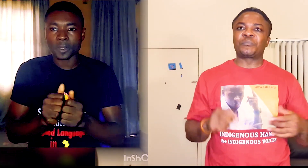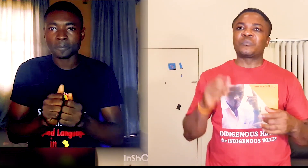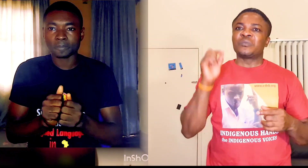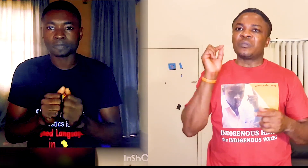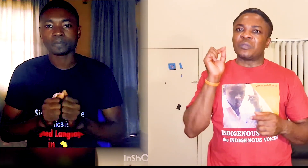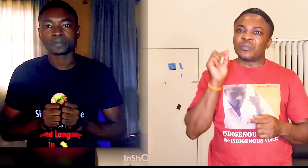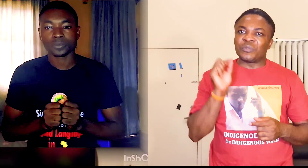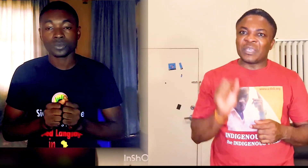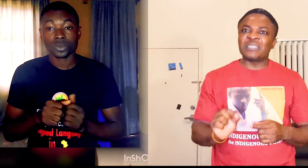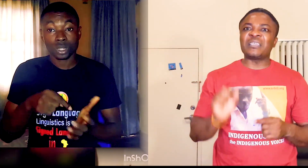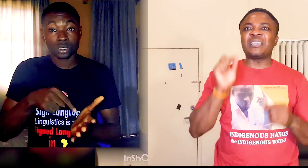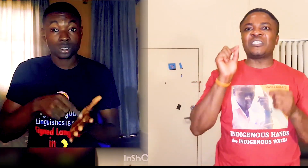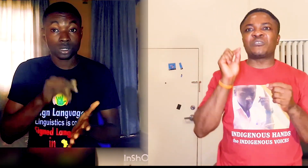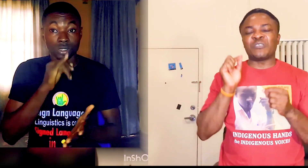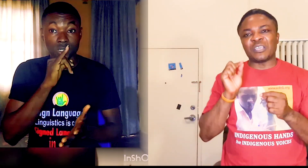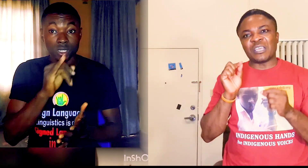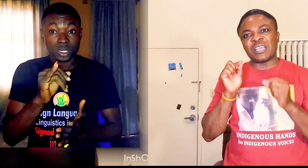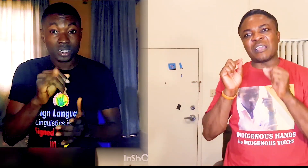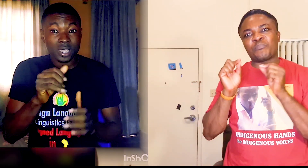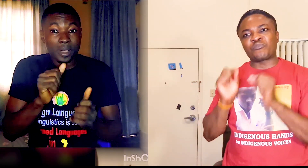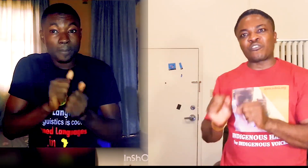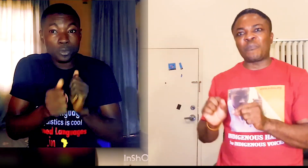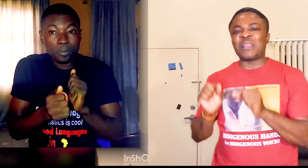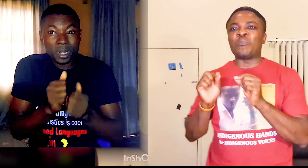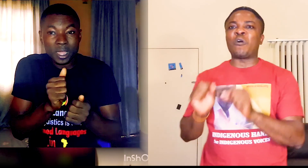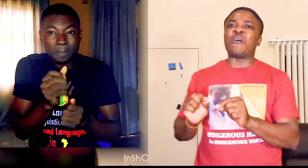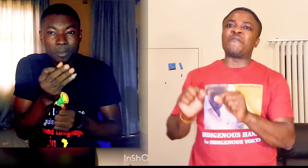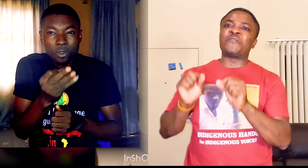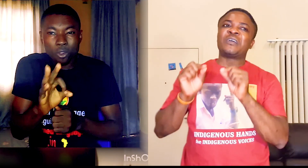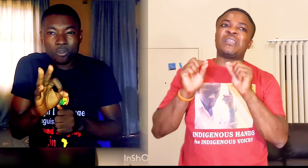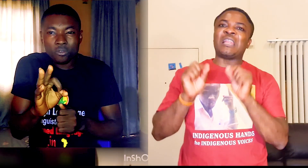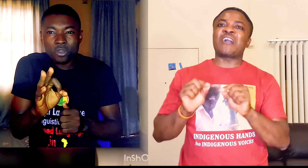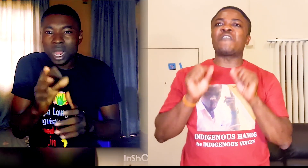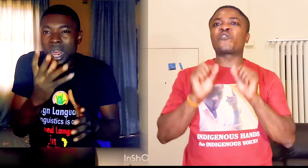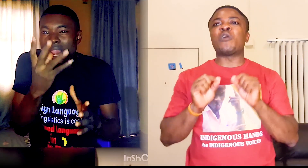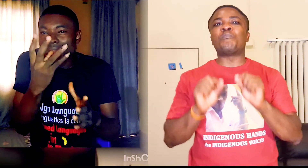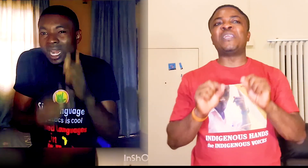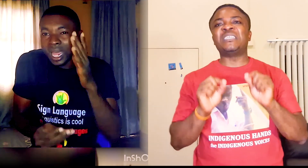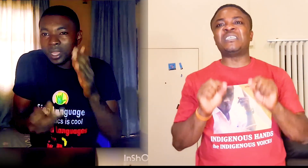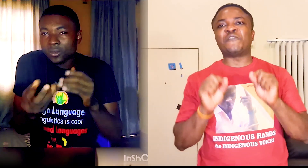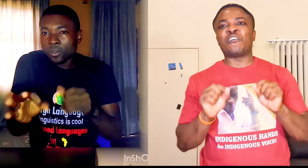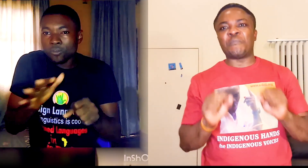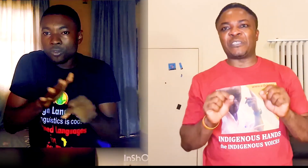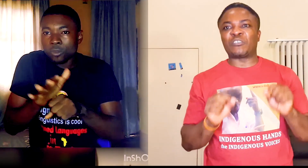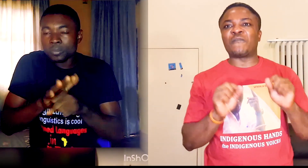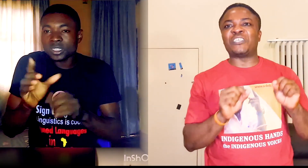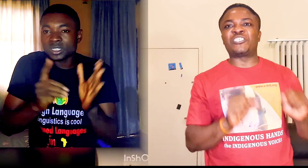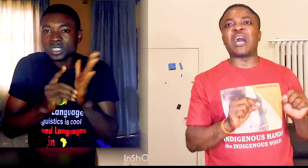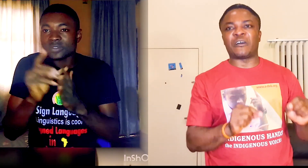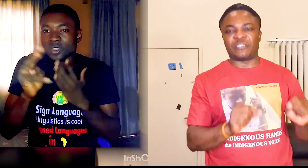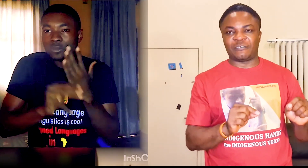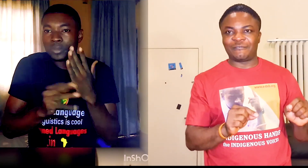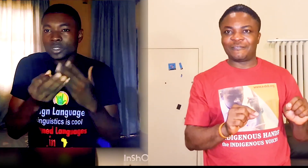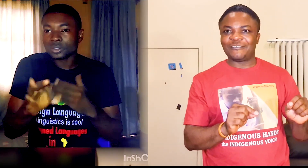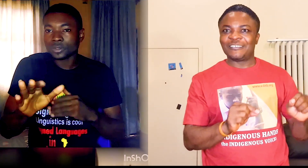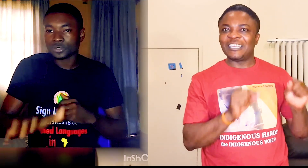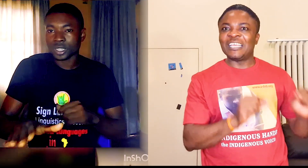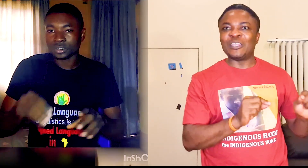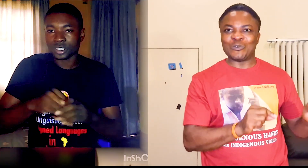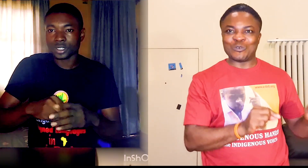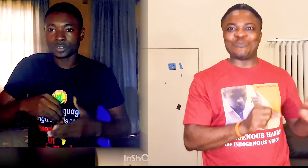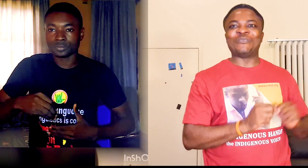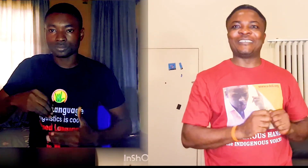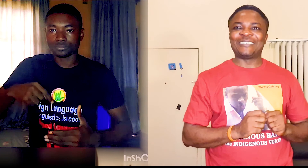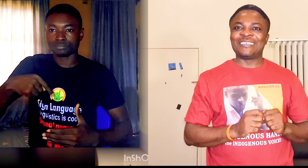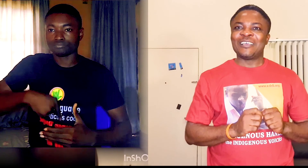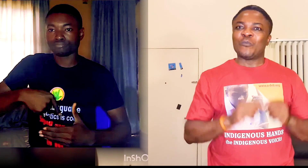clefting. This is a problem of lack of complete development of the child in